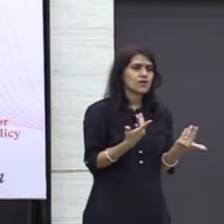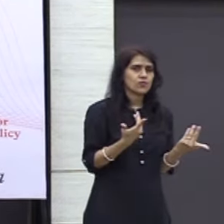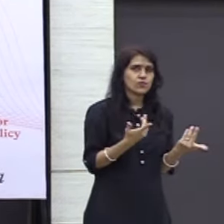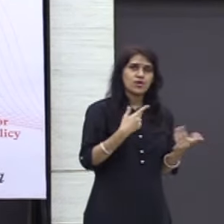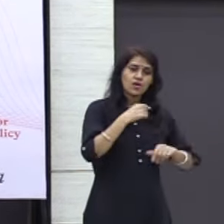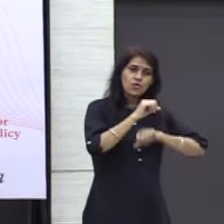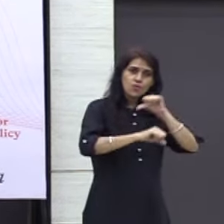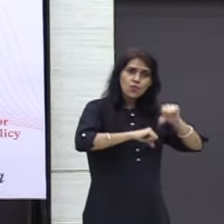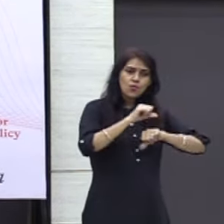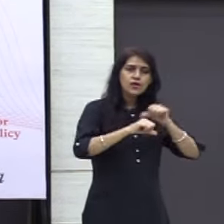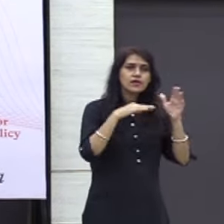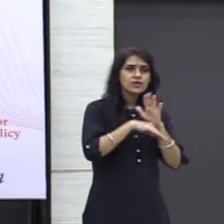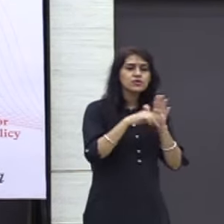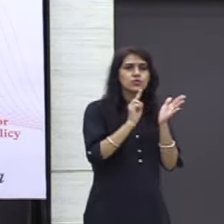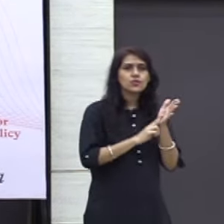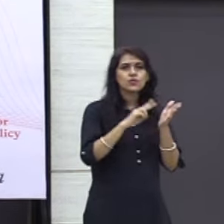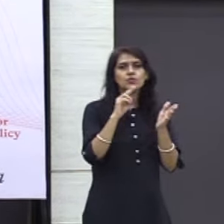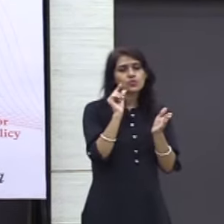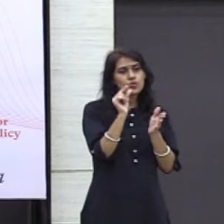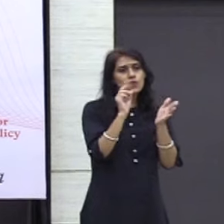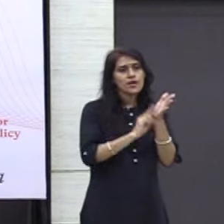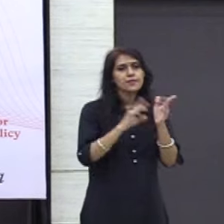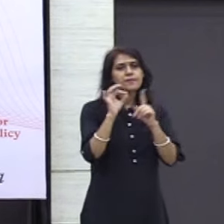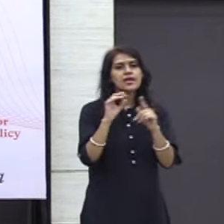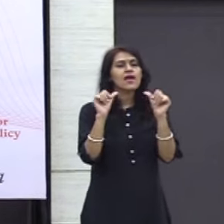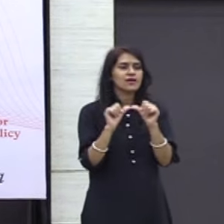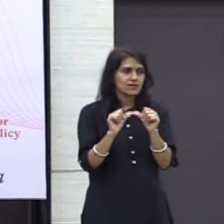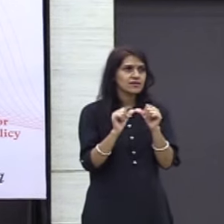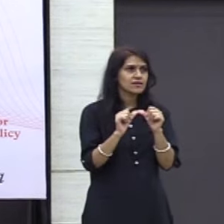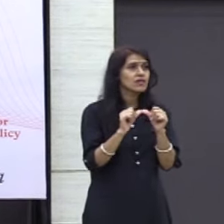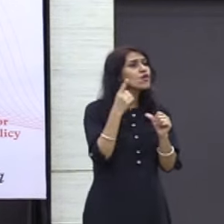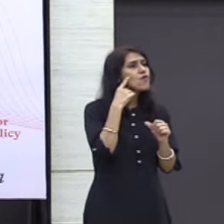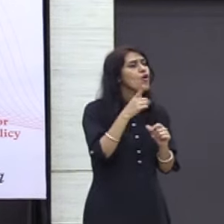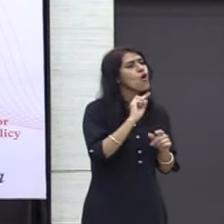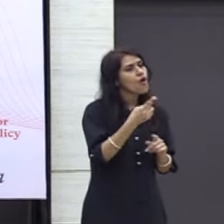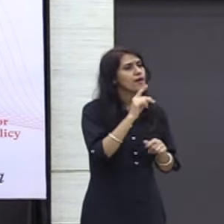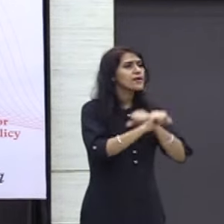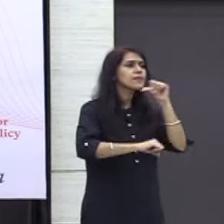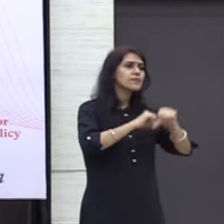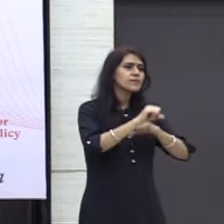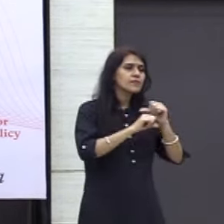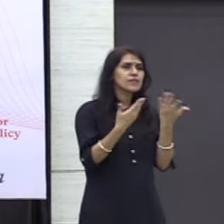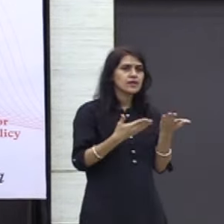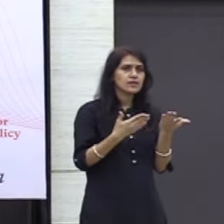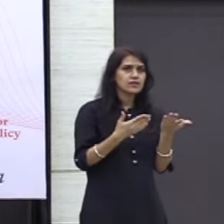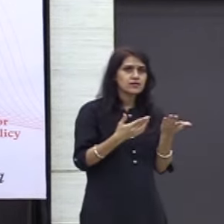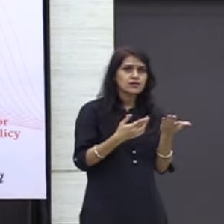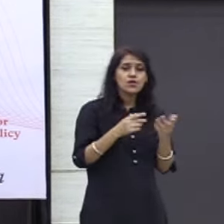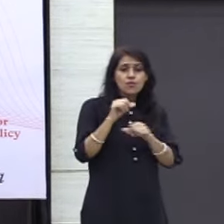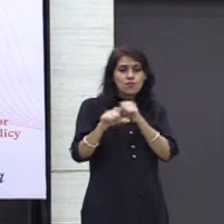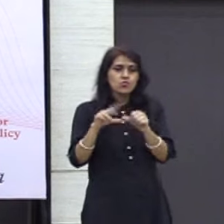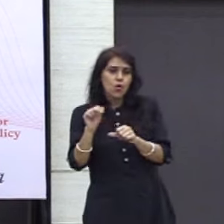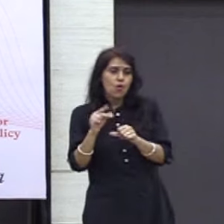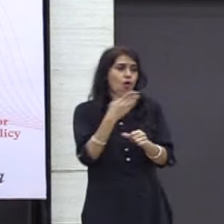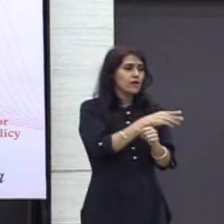you in UAPA and not prosecute you under this, or I prosecute you under BNS and not prosecute you under